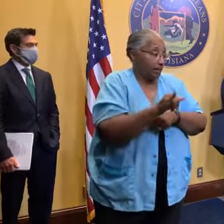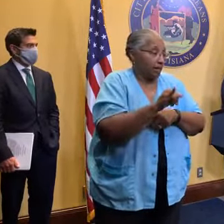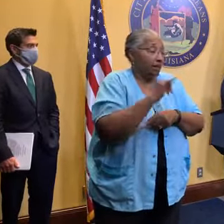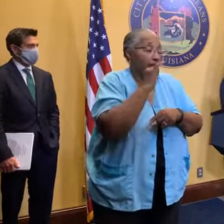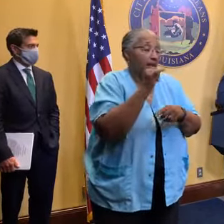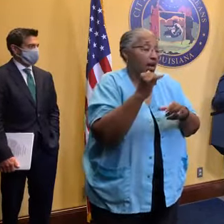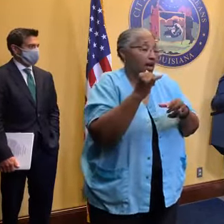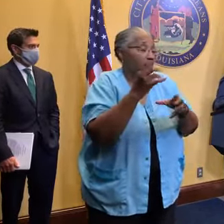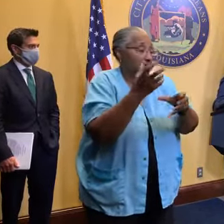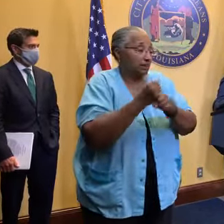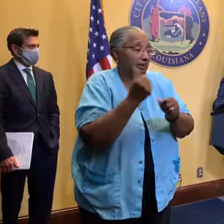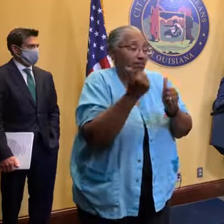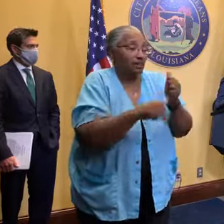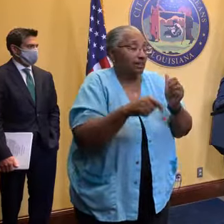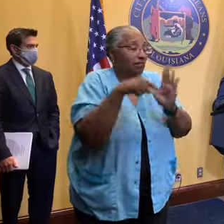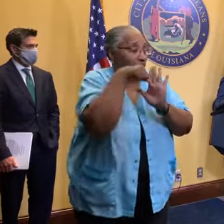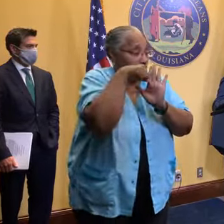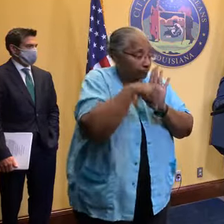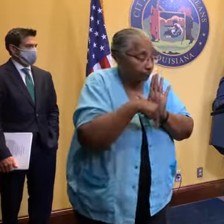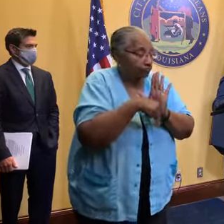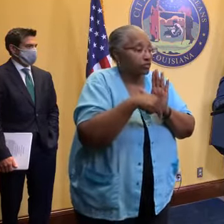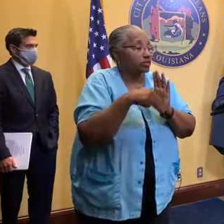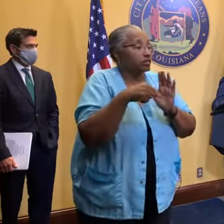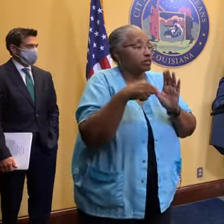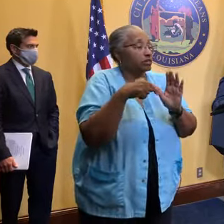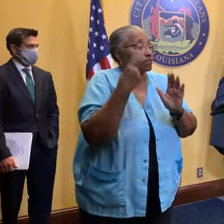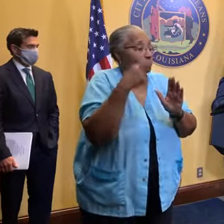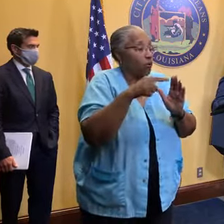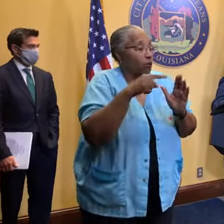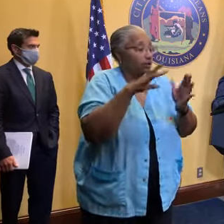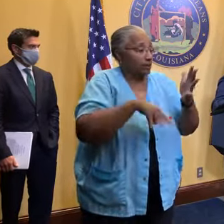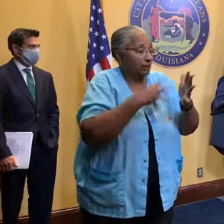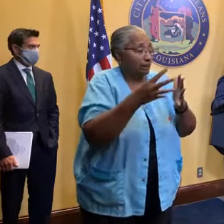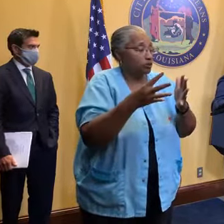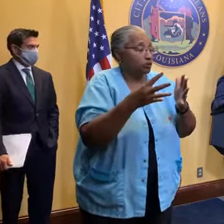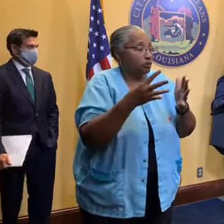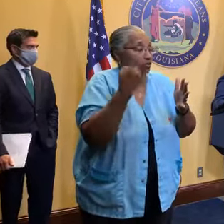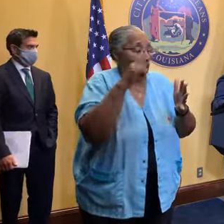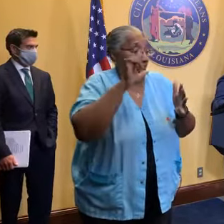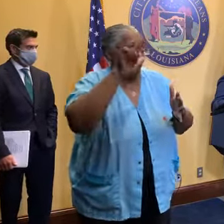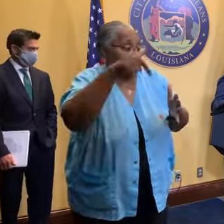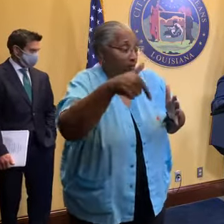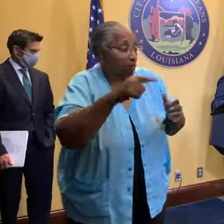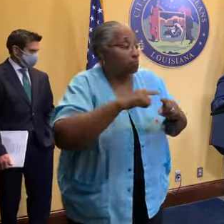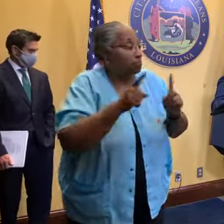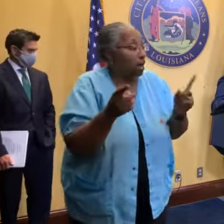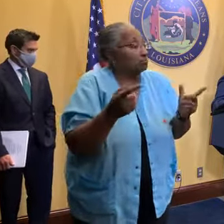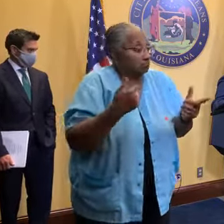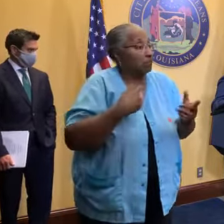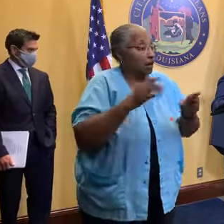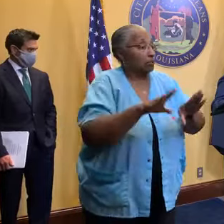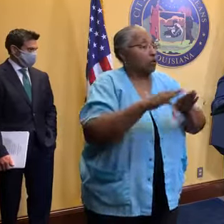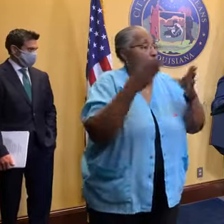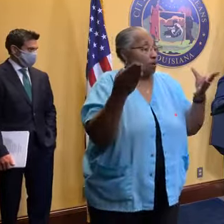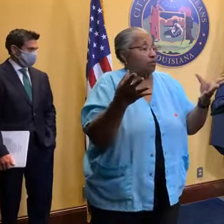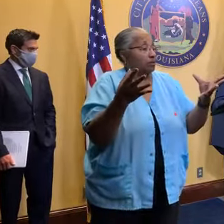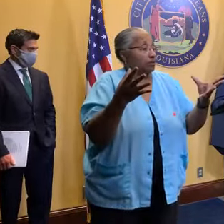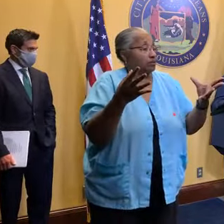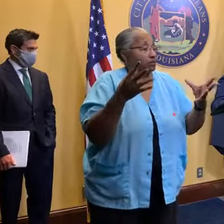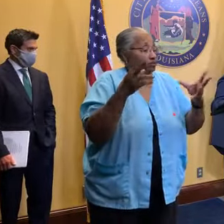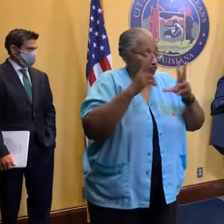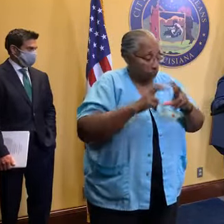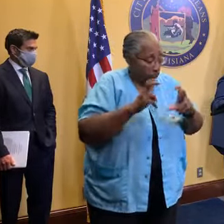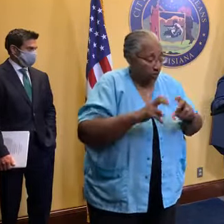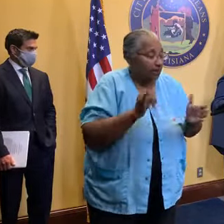real details as it relates to rescheduling, but it is something absolutely I will be open to. But again, it's